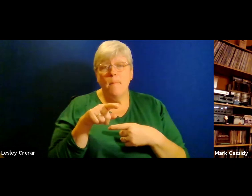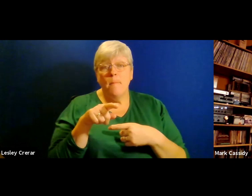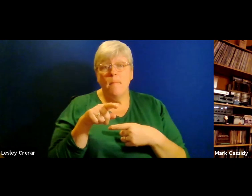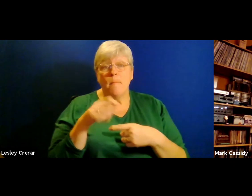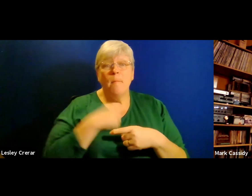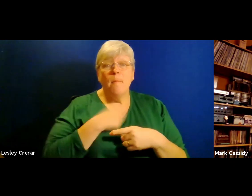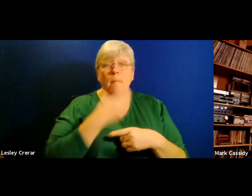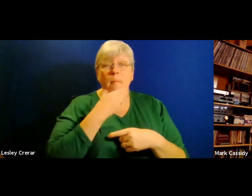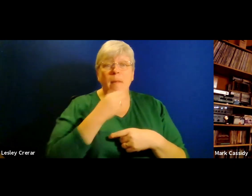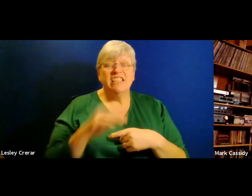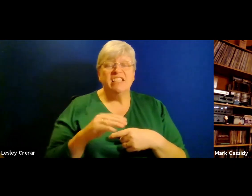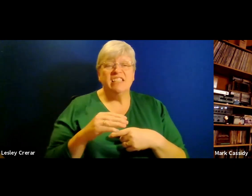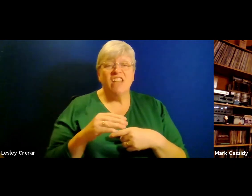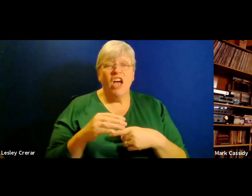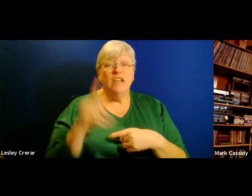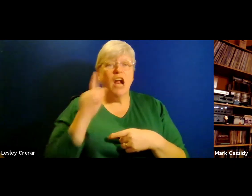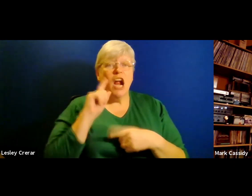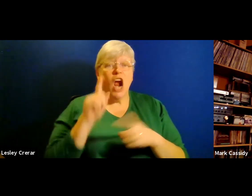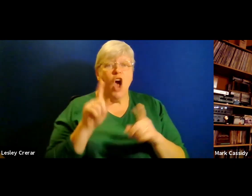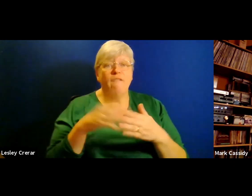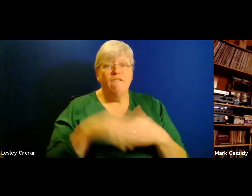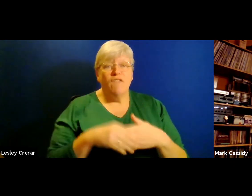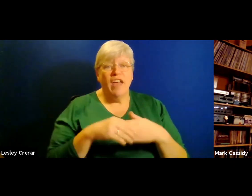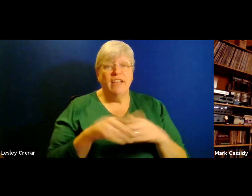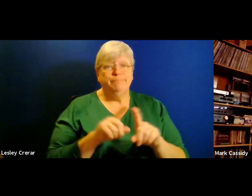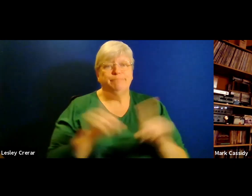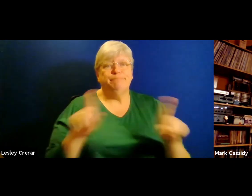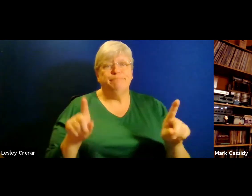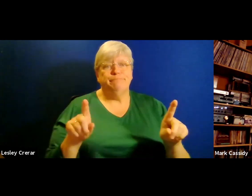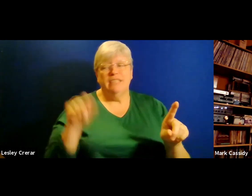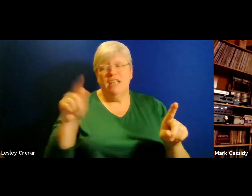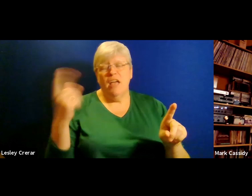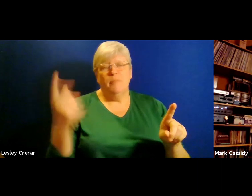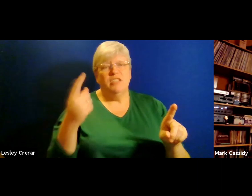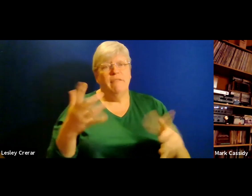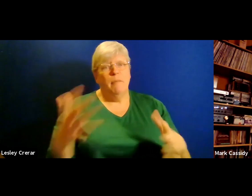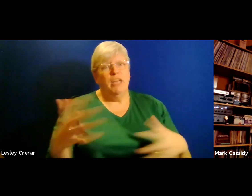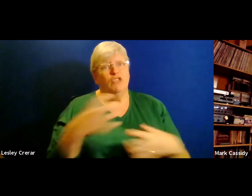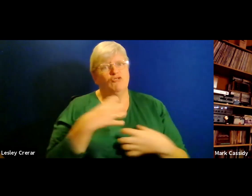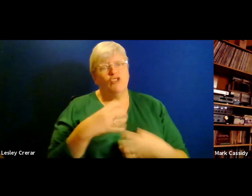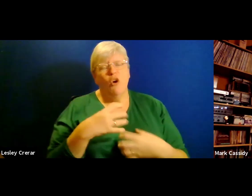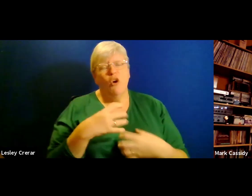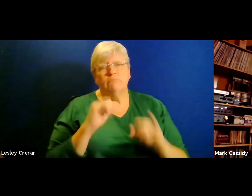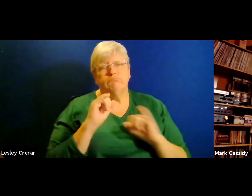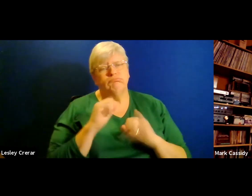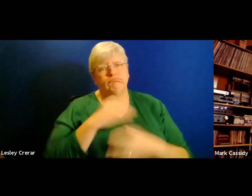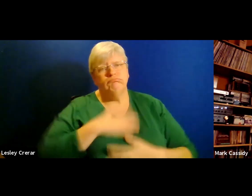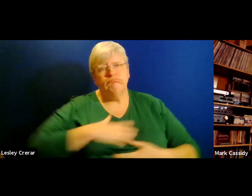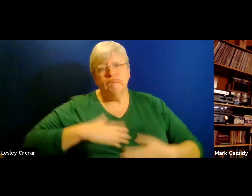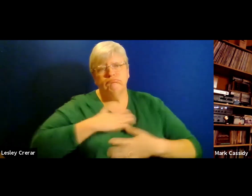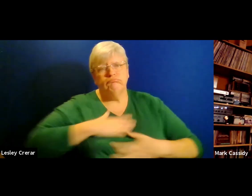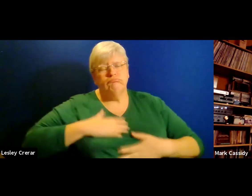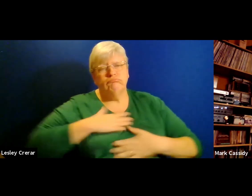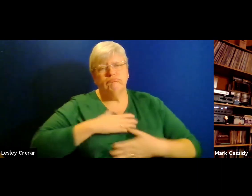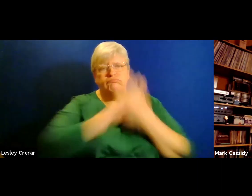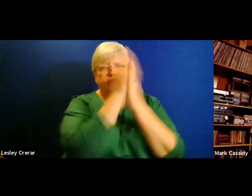son broke up with his girlfriend. He hadn't seen it coming, and it was a huge shock to him, and he was in complete emotional disruption.